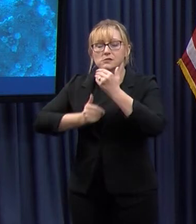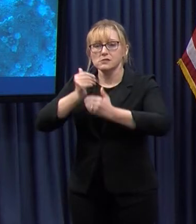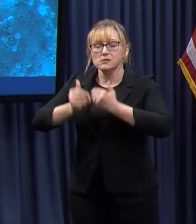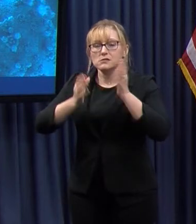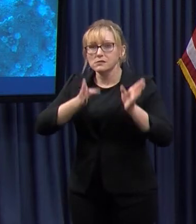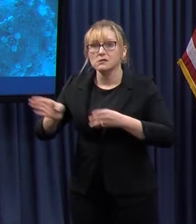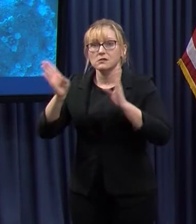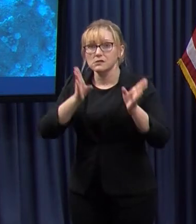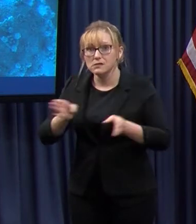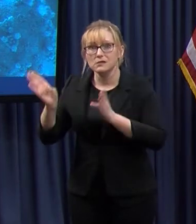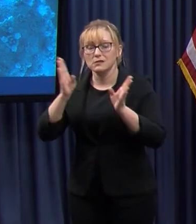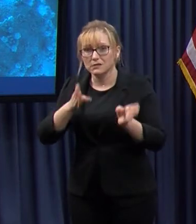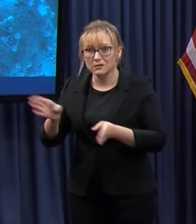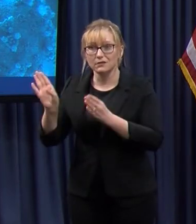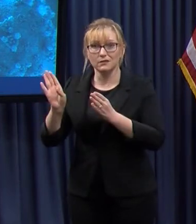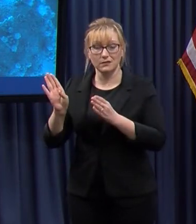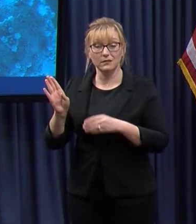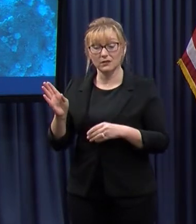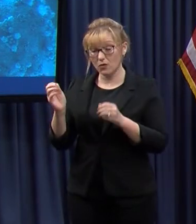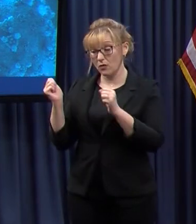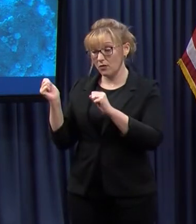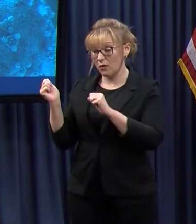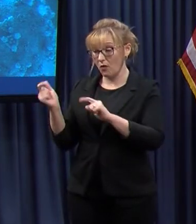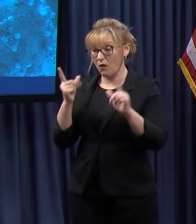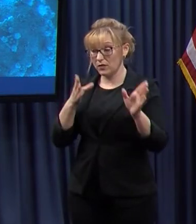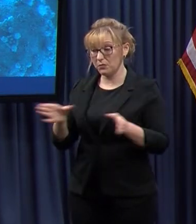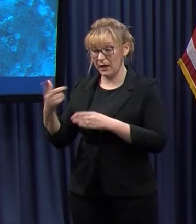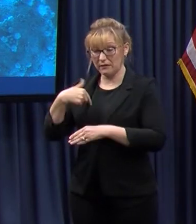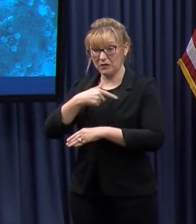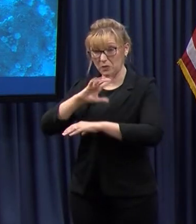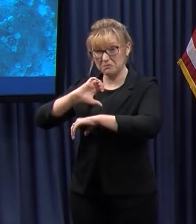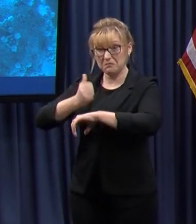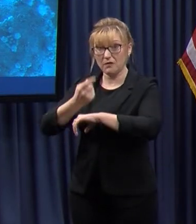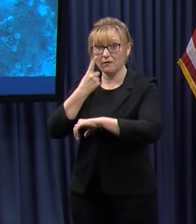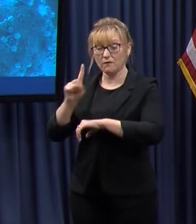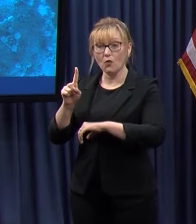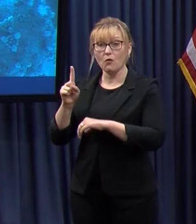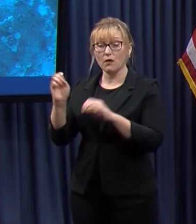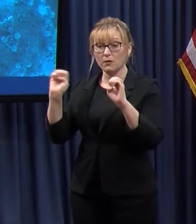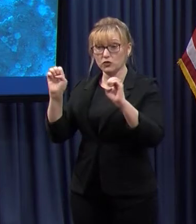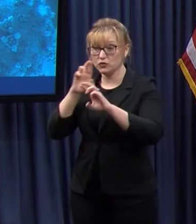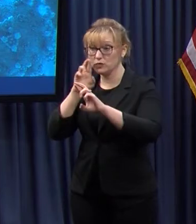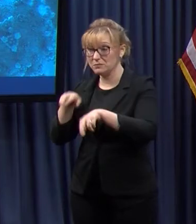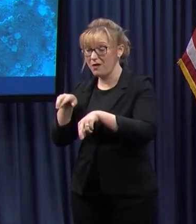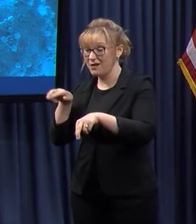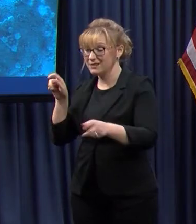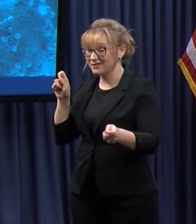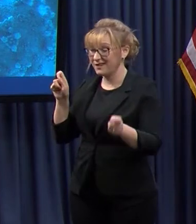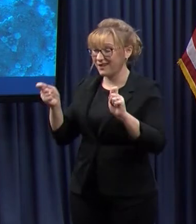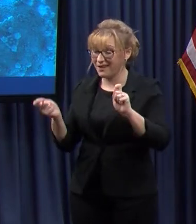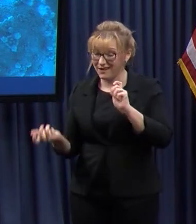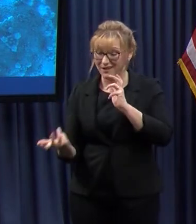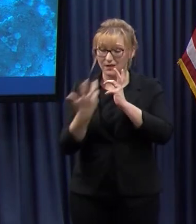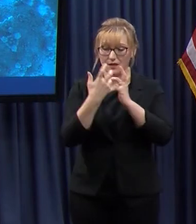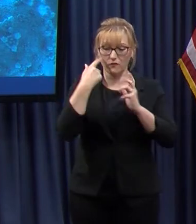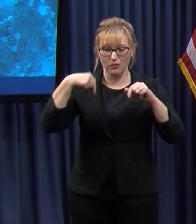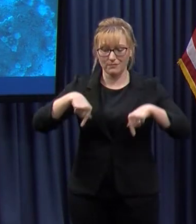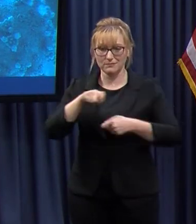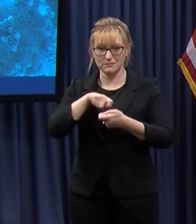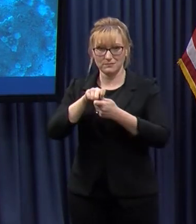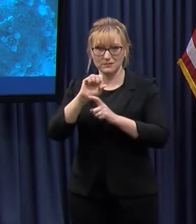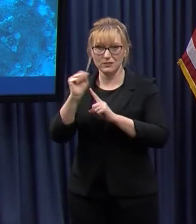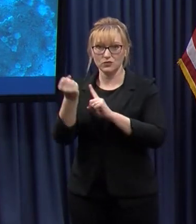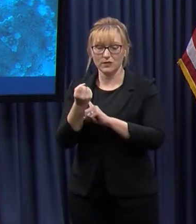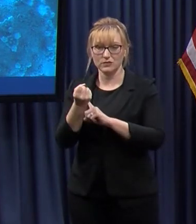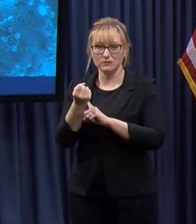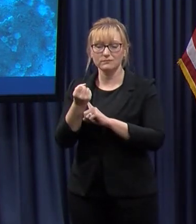planning we in public health do for emergency response, and we've adapted it to this specific situation. We would not be able to do